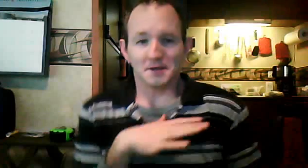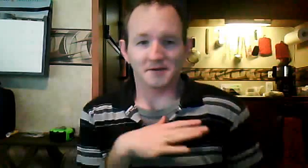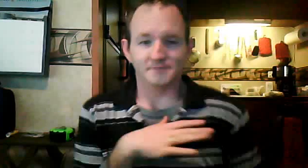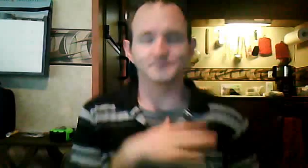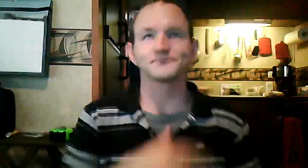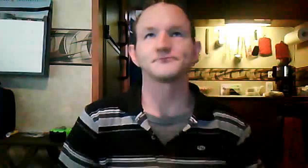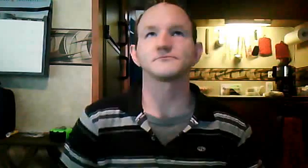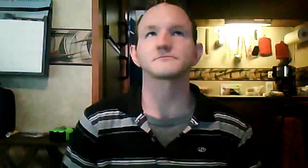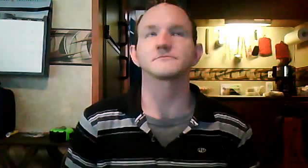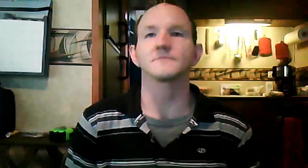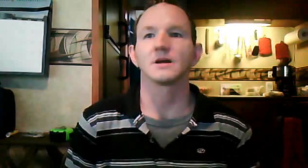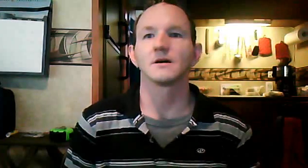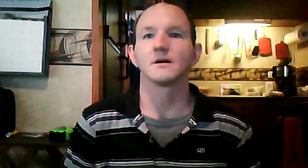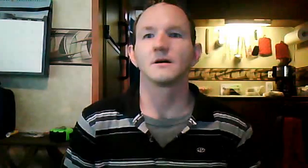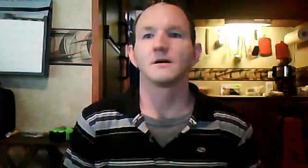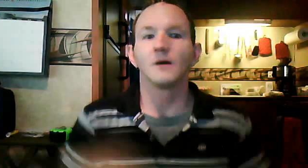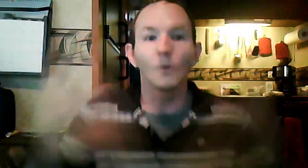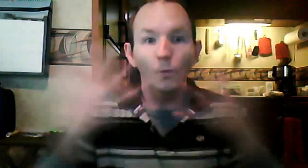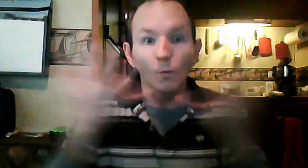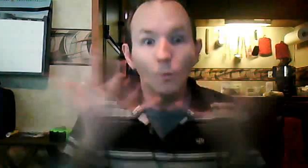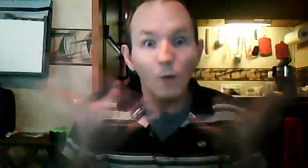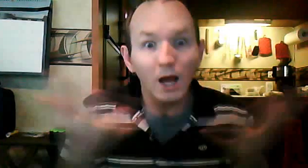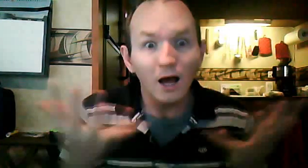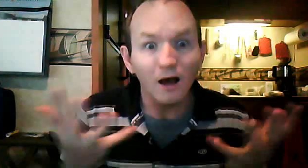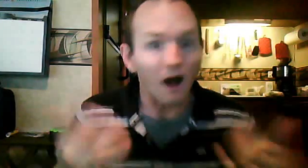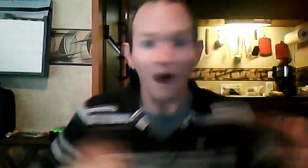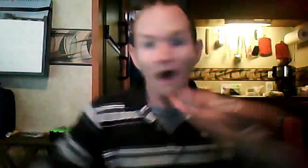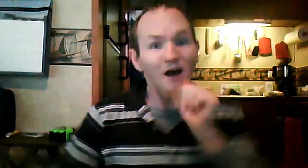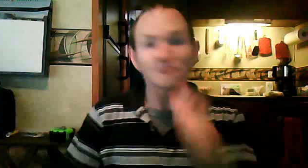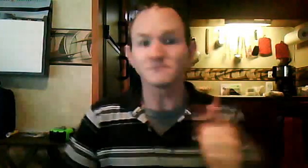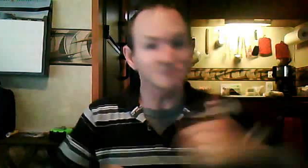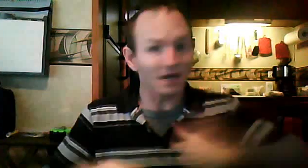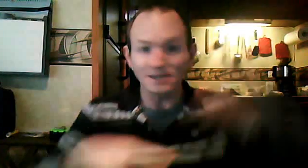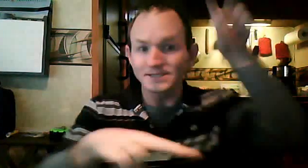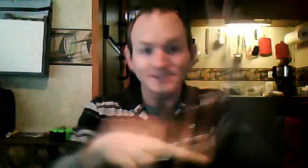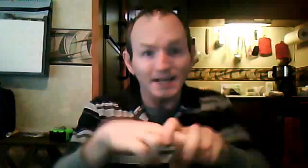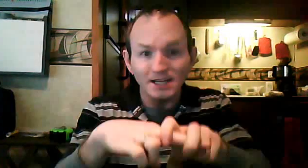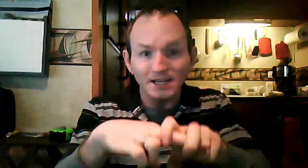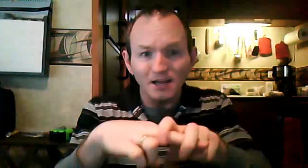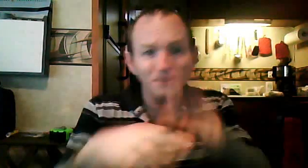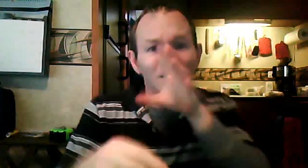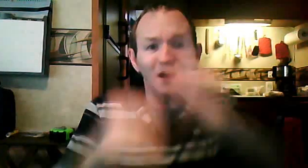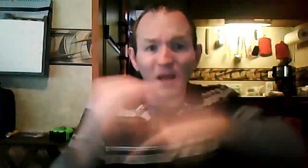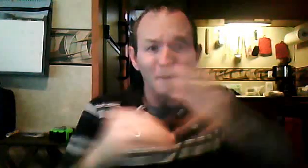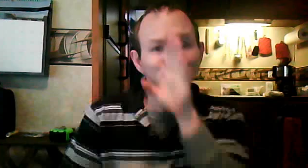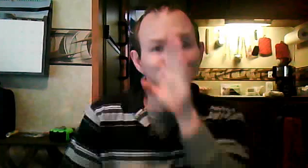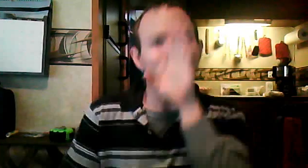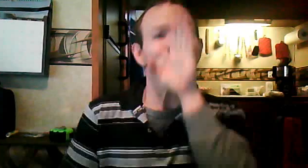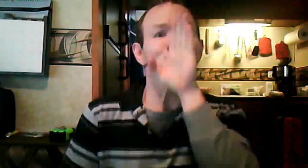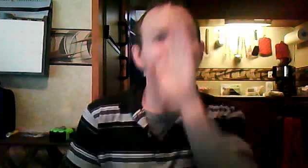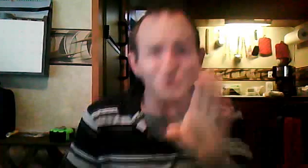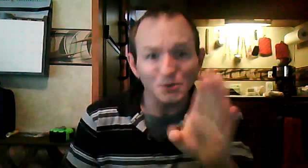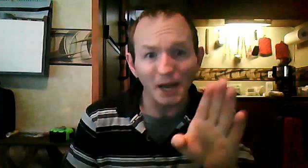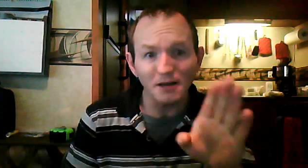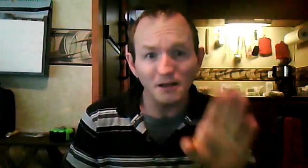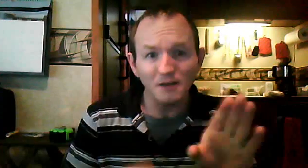they were always together i never ever could think of the time when if they were more than a couple hours apart that